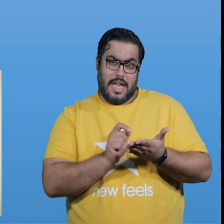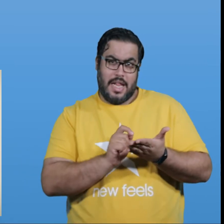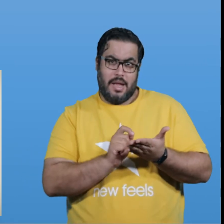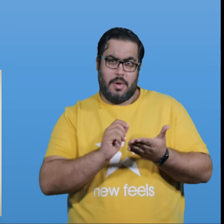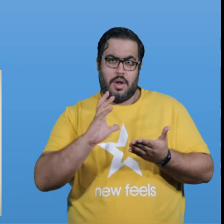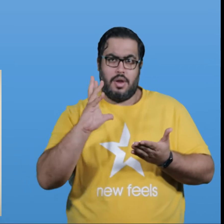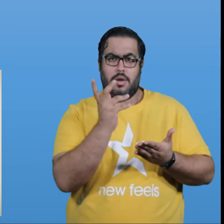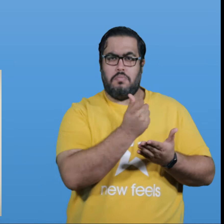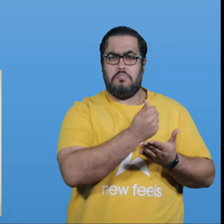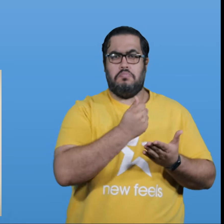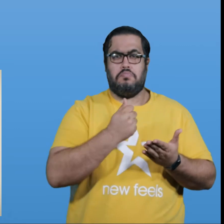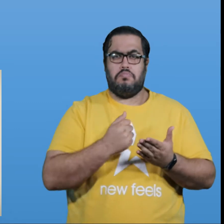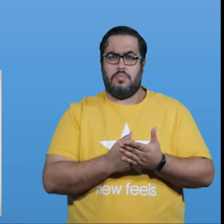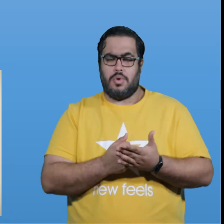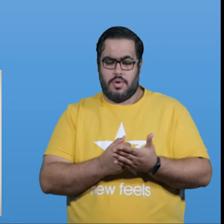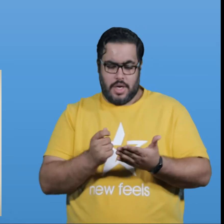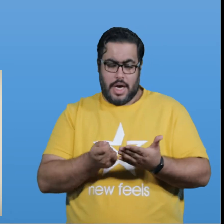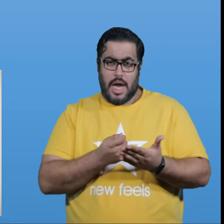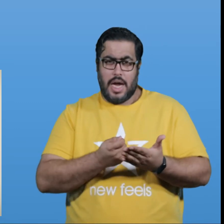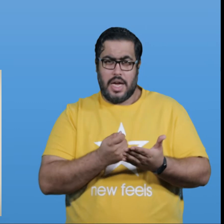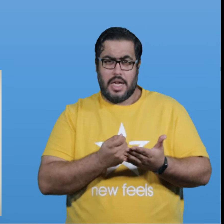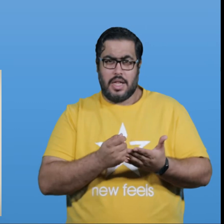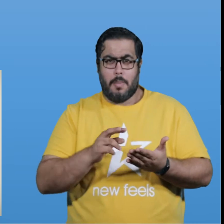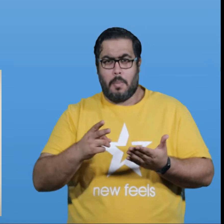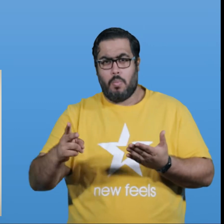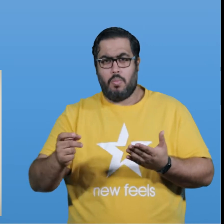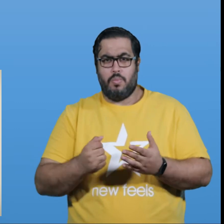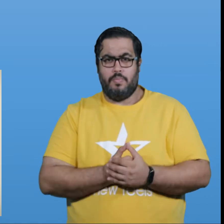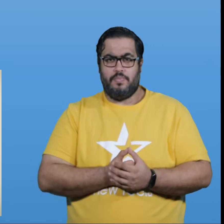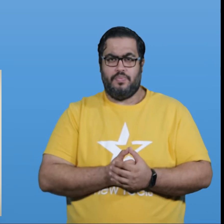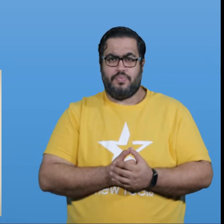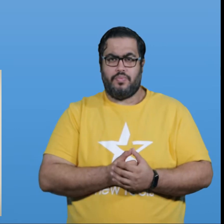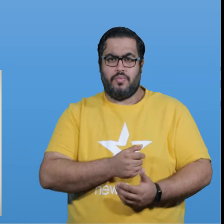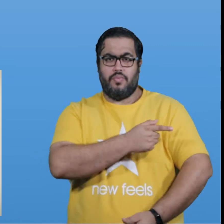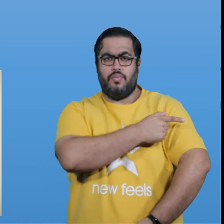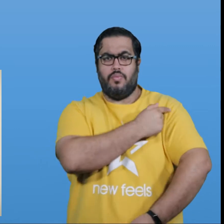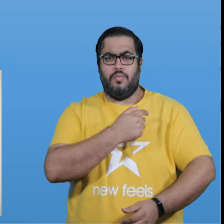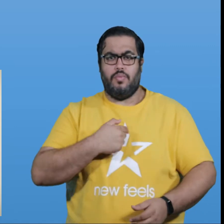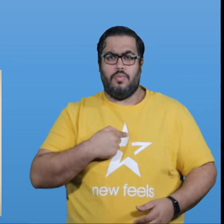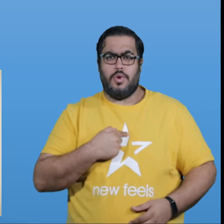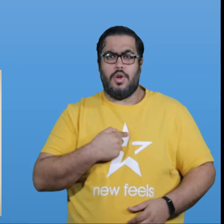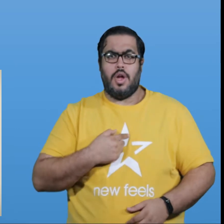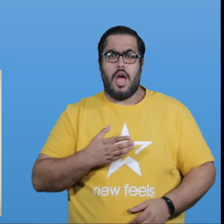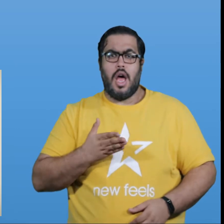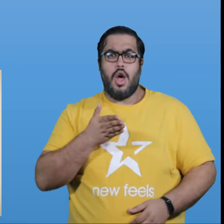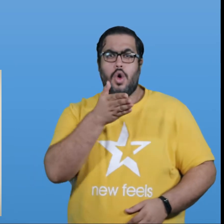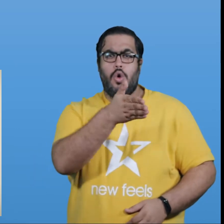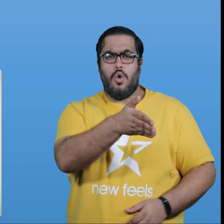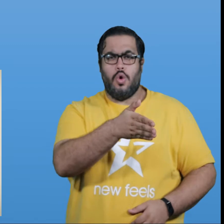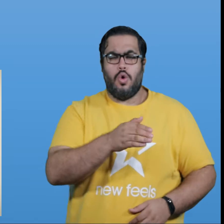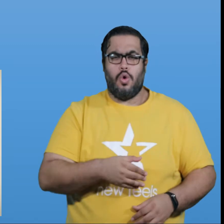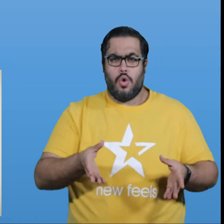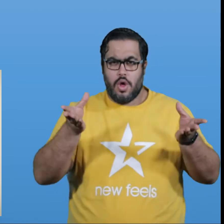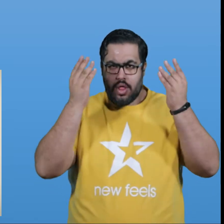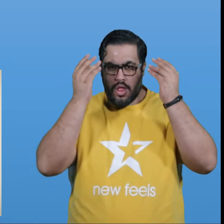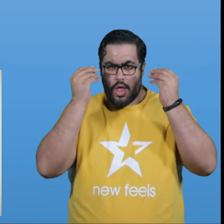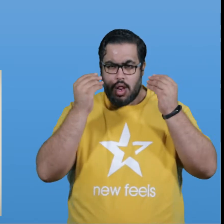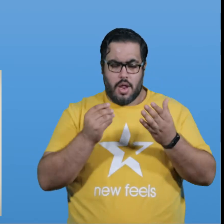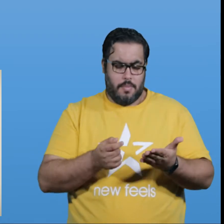handwriting is very good now. The Islamic art refers to the richly diverse Islamic culture, just like the